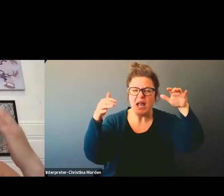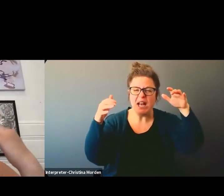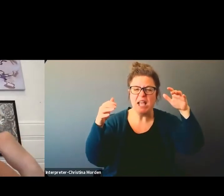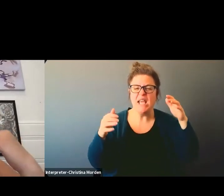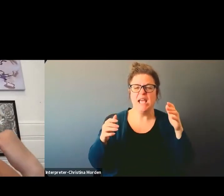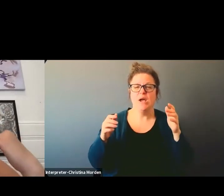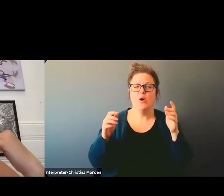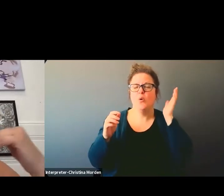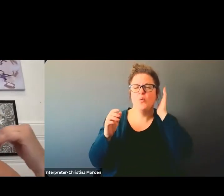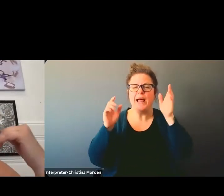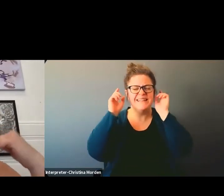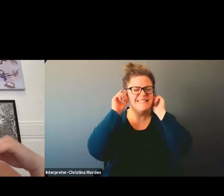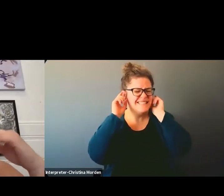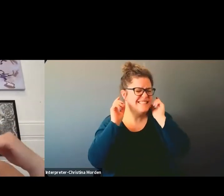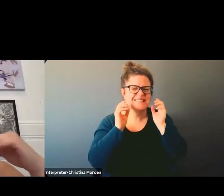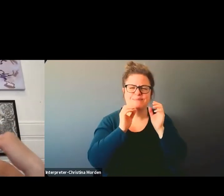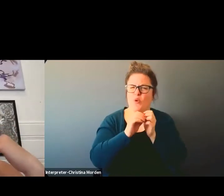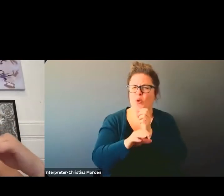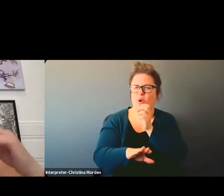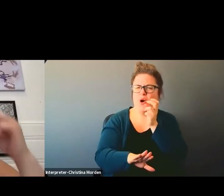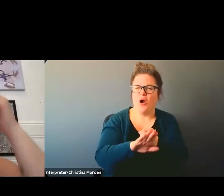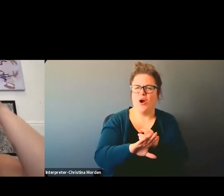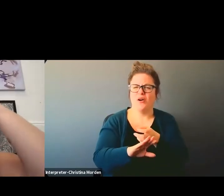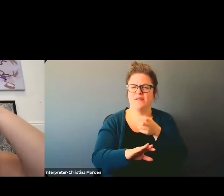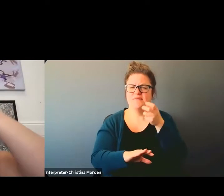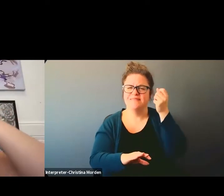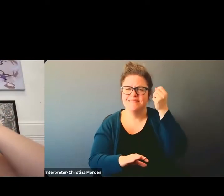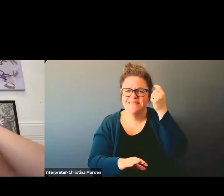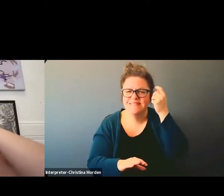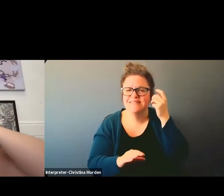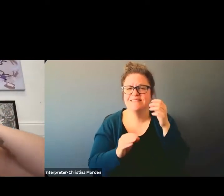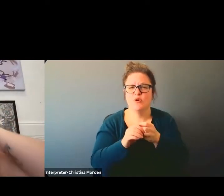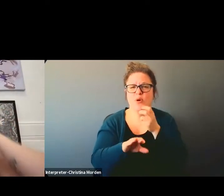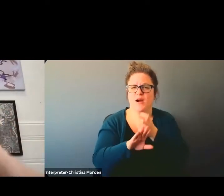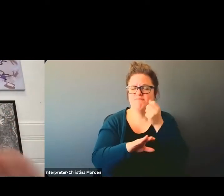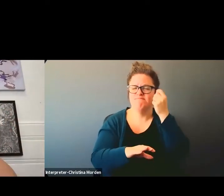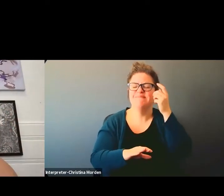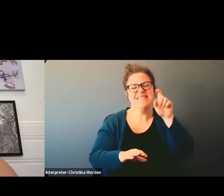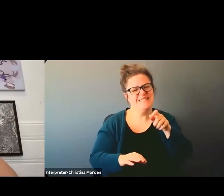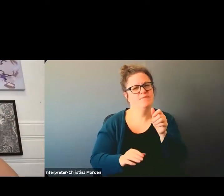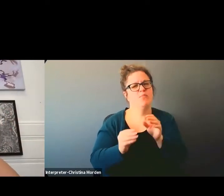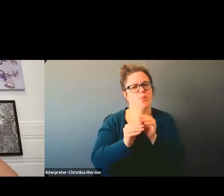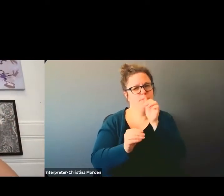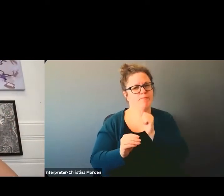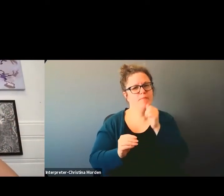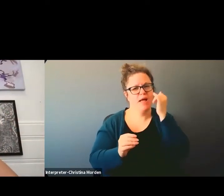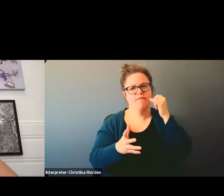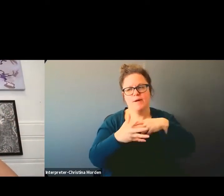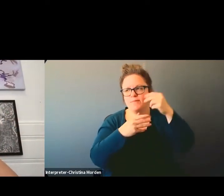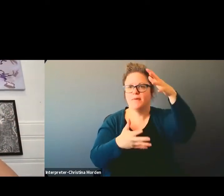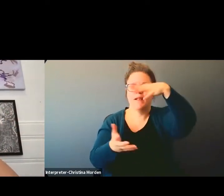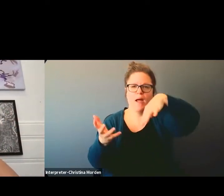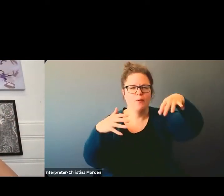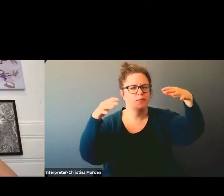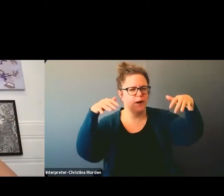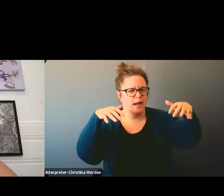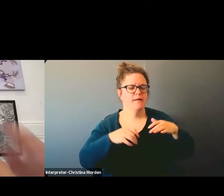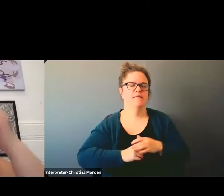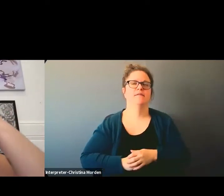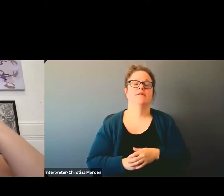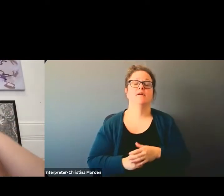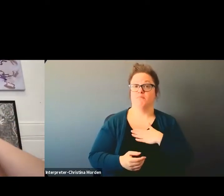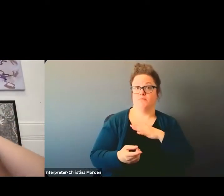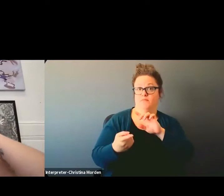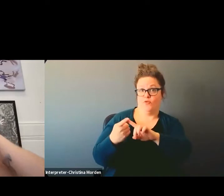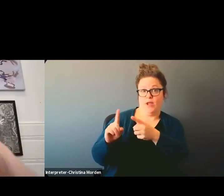hearing and understanding. So you really have to be extra patient. And this is something my friend told